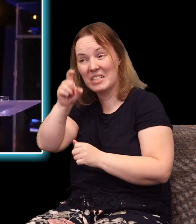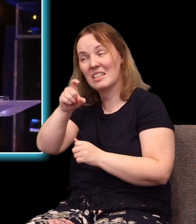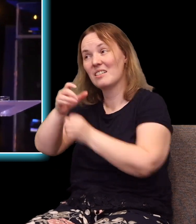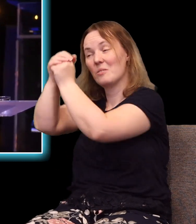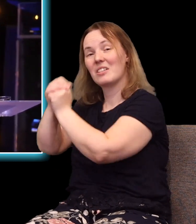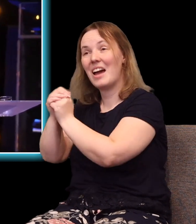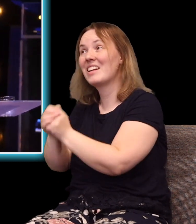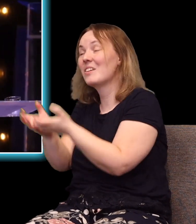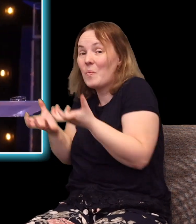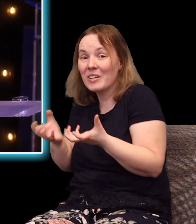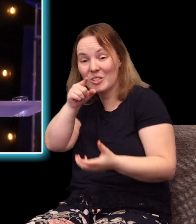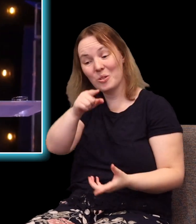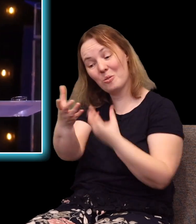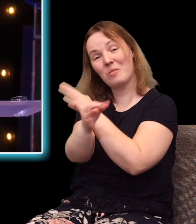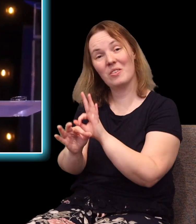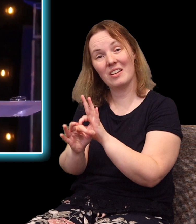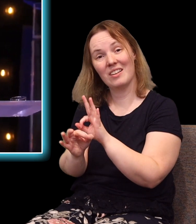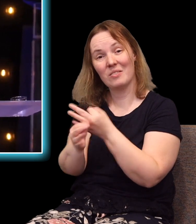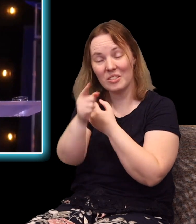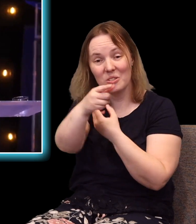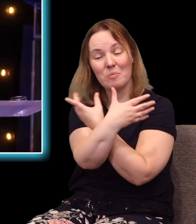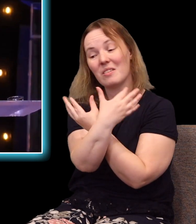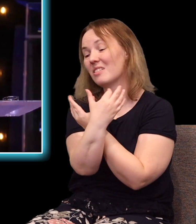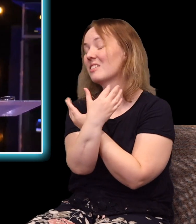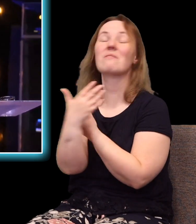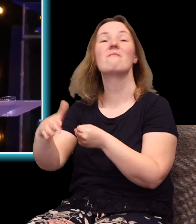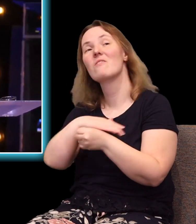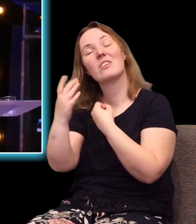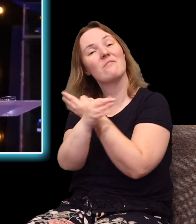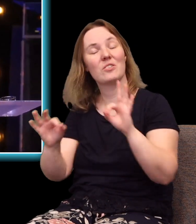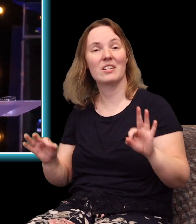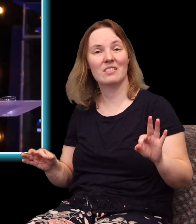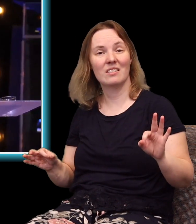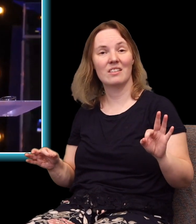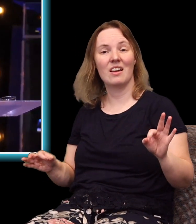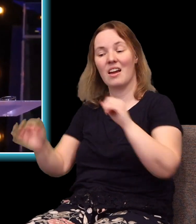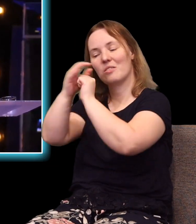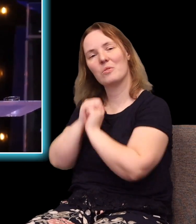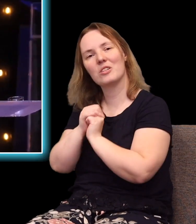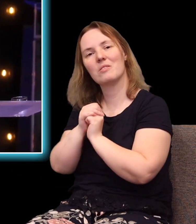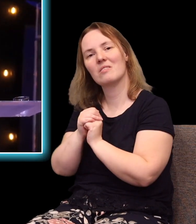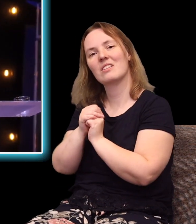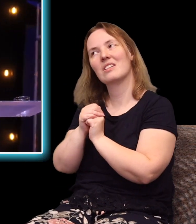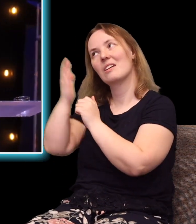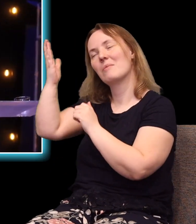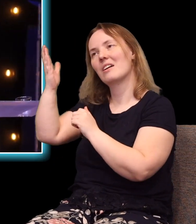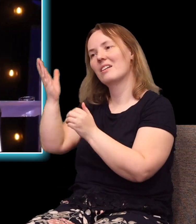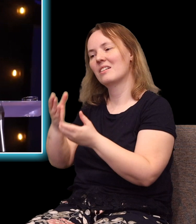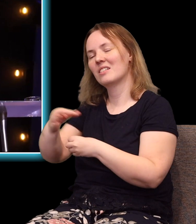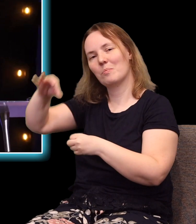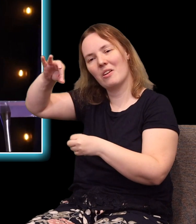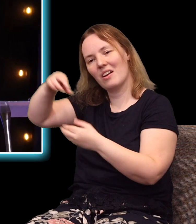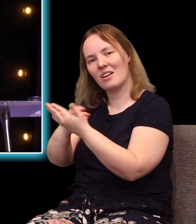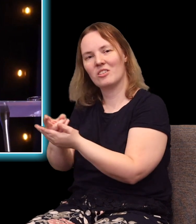with. But also, I want you to be free. I love you as my child. I want you to be completely free. And I love it when my people worship me in spirit and also in